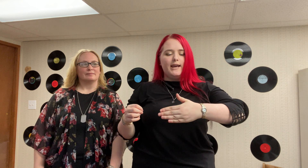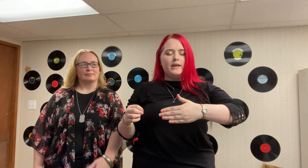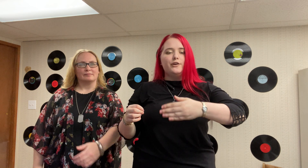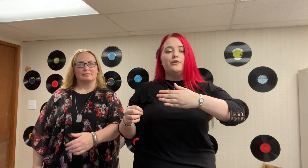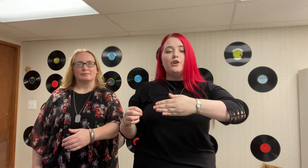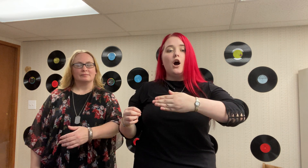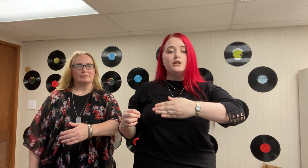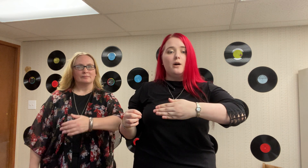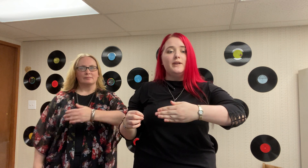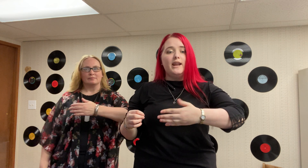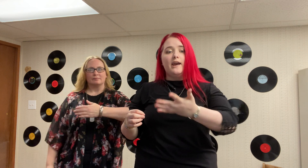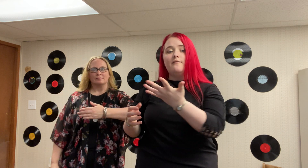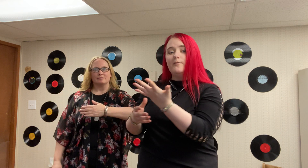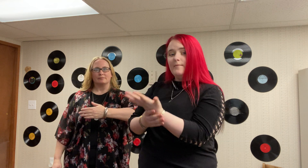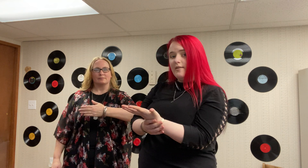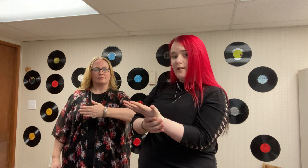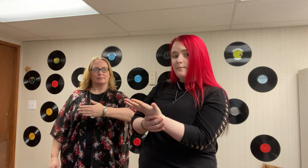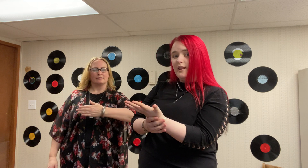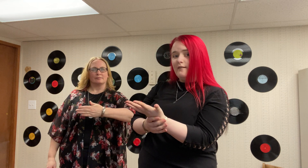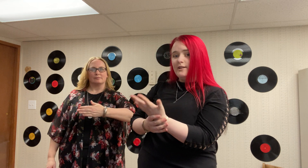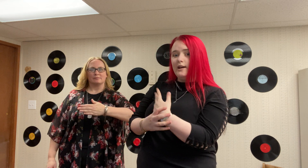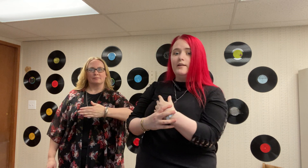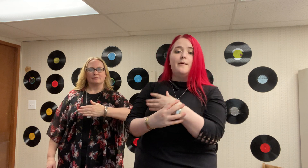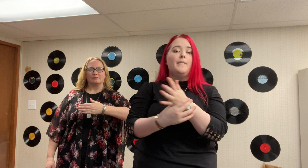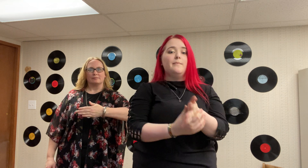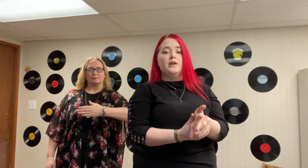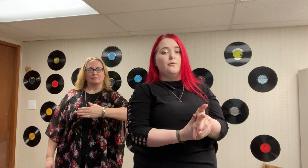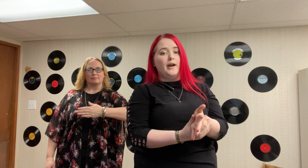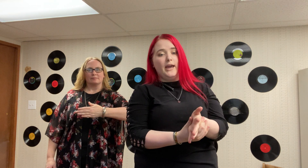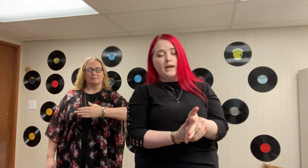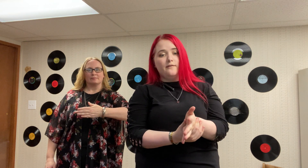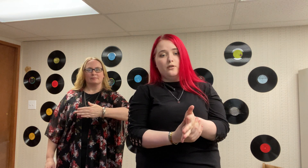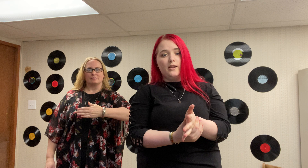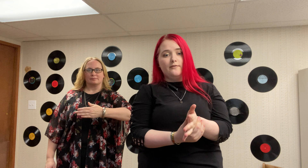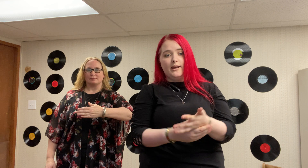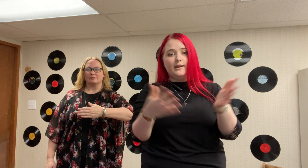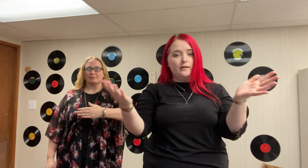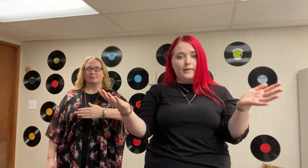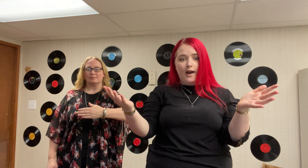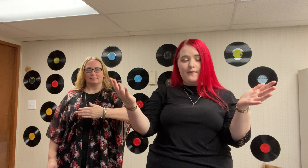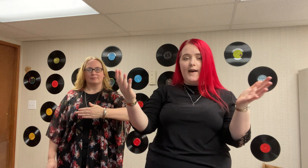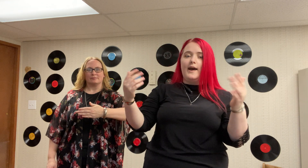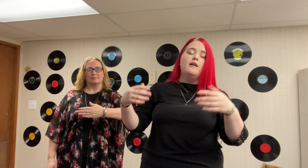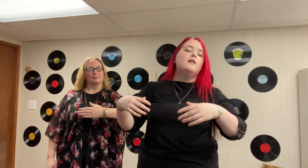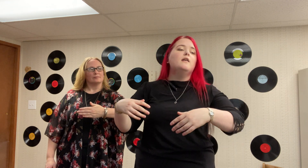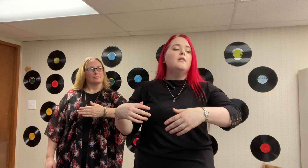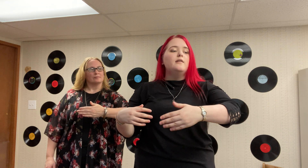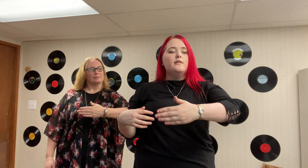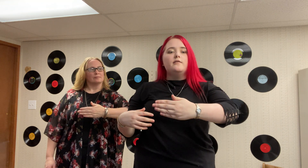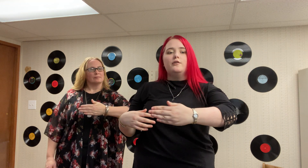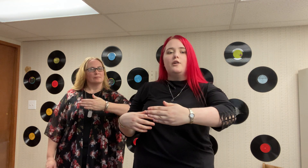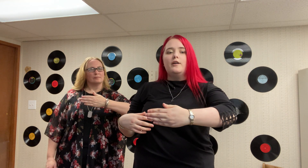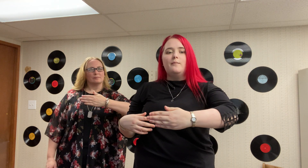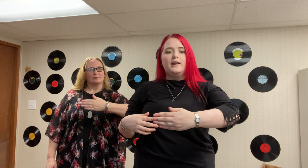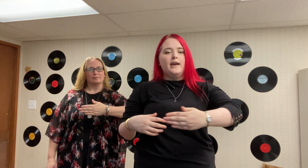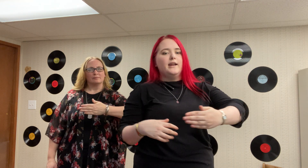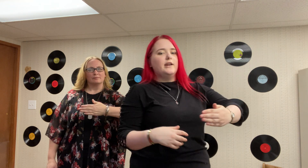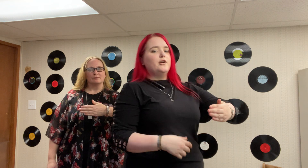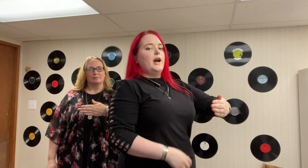your non-dominant hand. For me, that's my left hand. It might be your right hand if you're left-handed. We got that. So your non-dominant hand, and you're kind of going